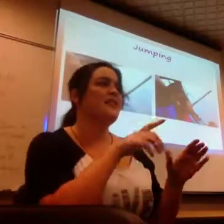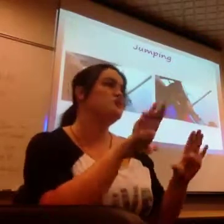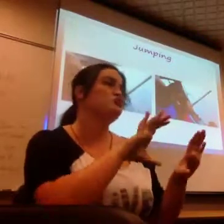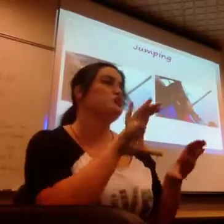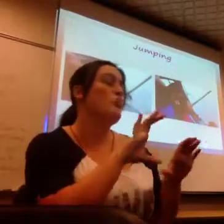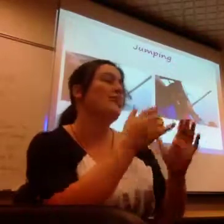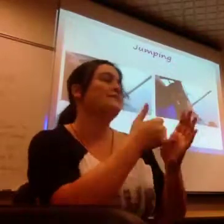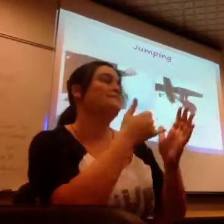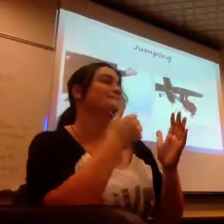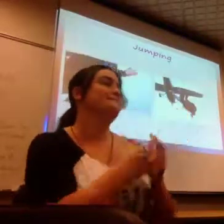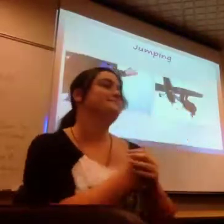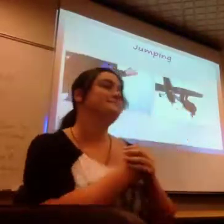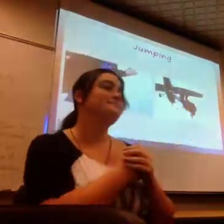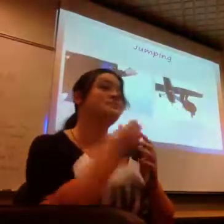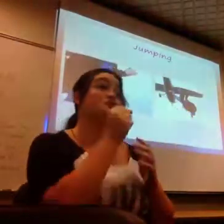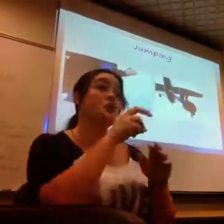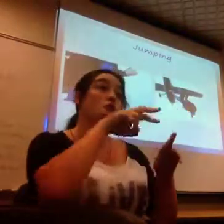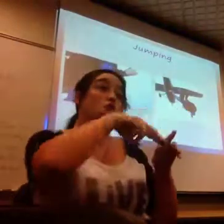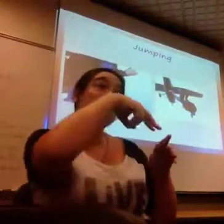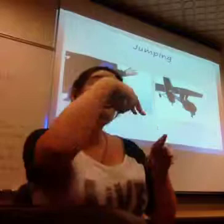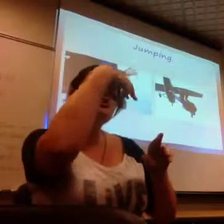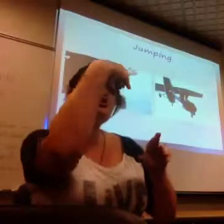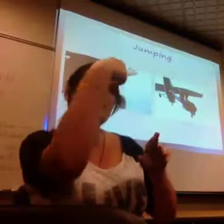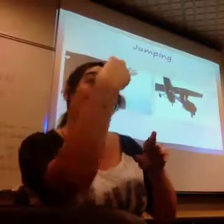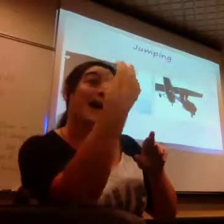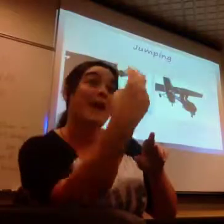So you'll jump out, and